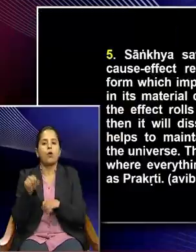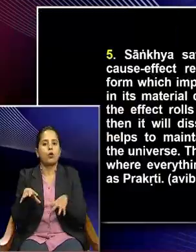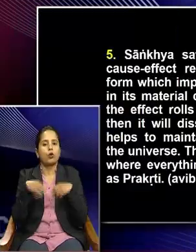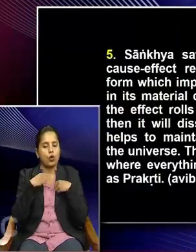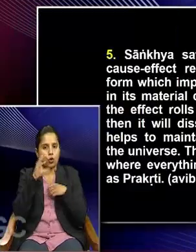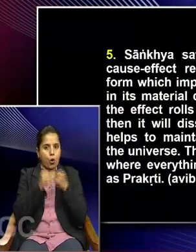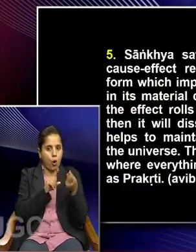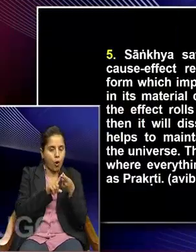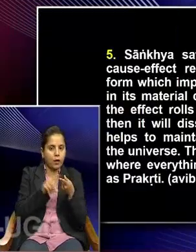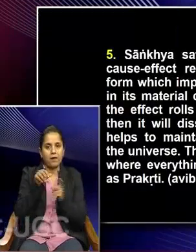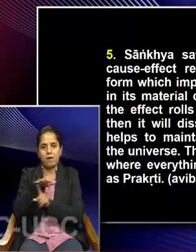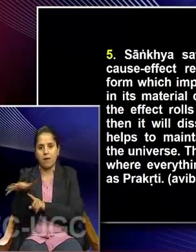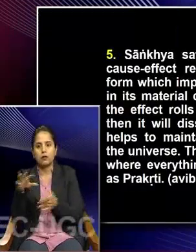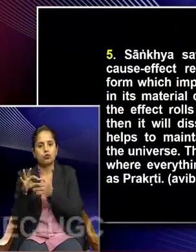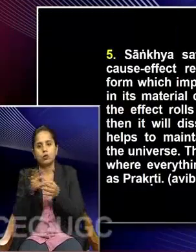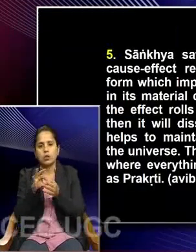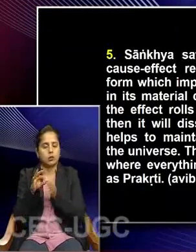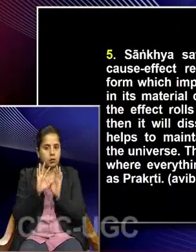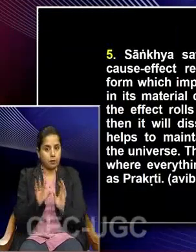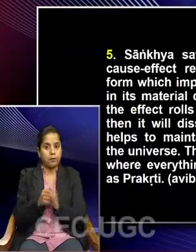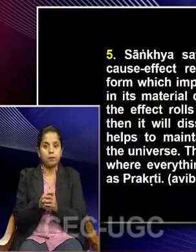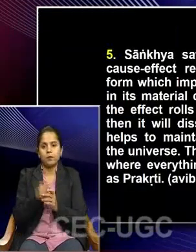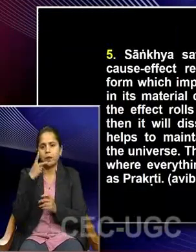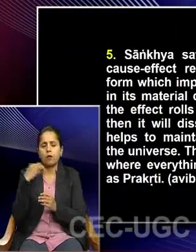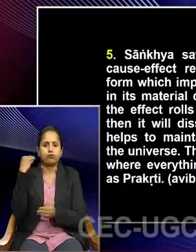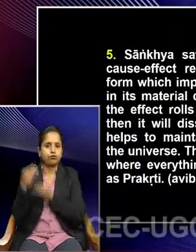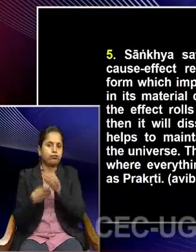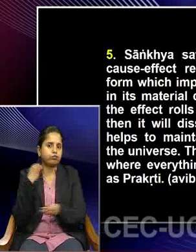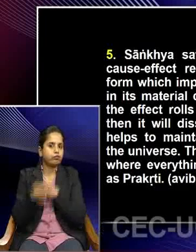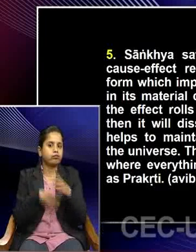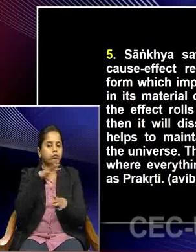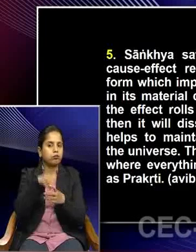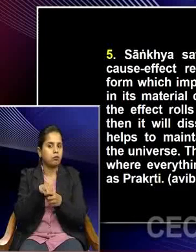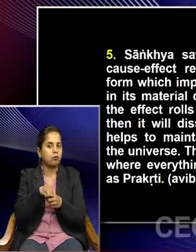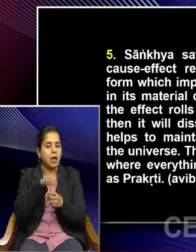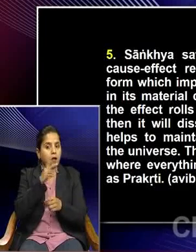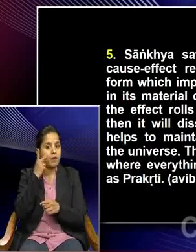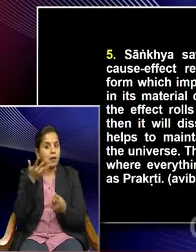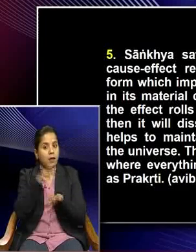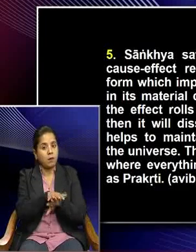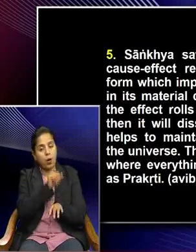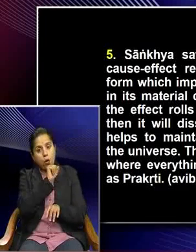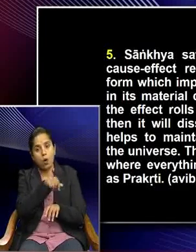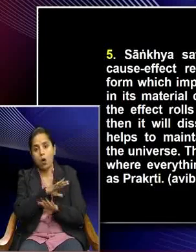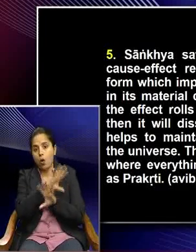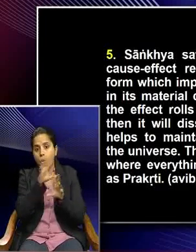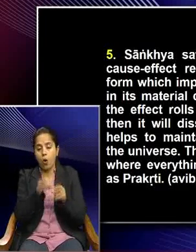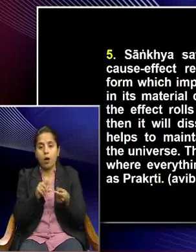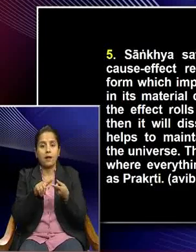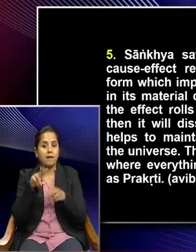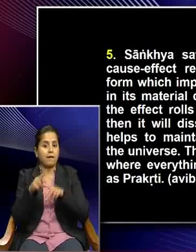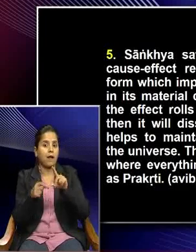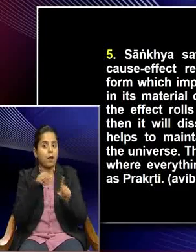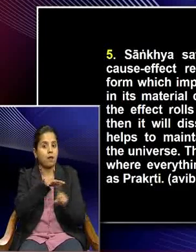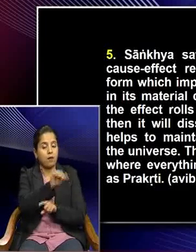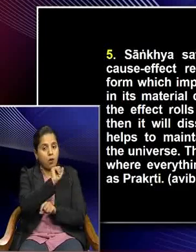relation as an inherence form, which implies that every effect